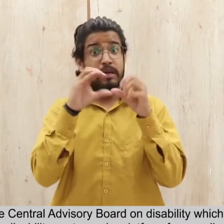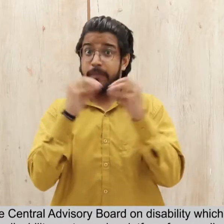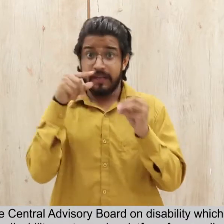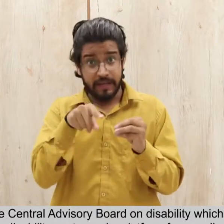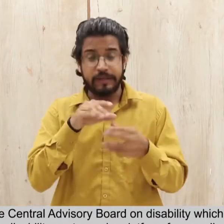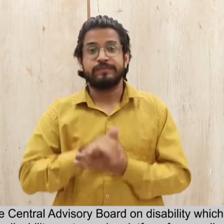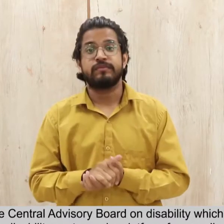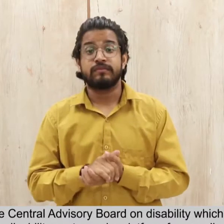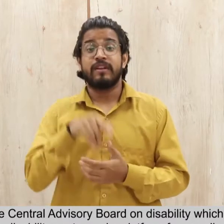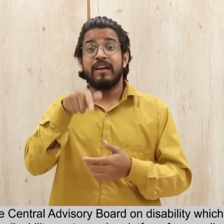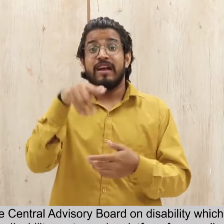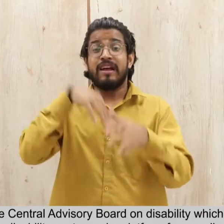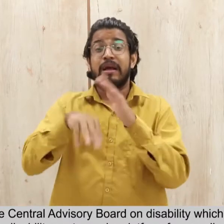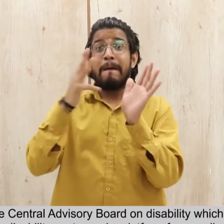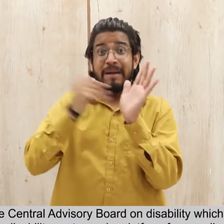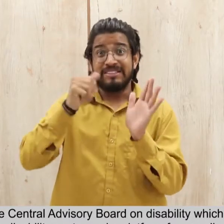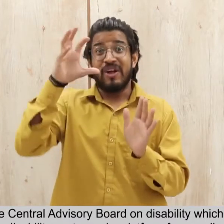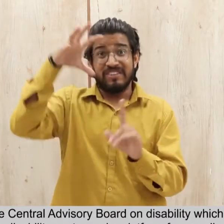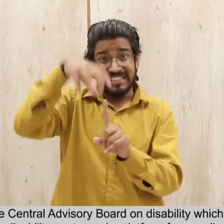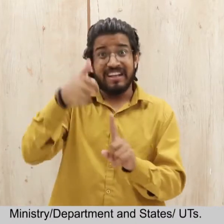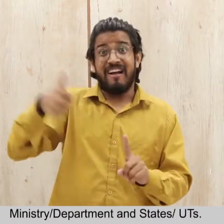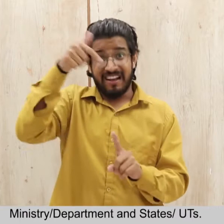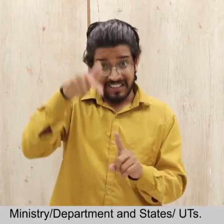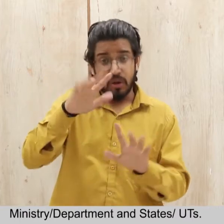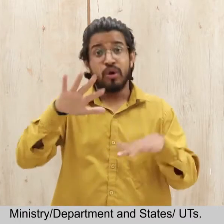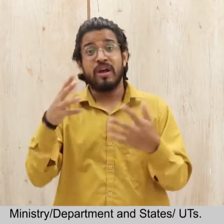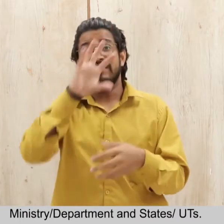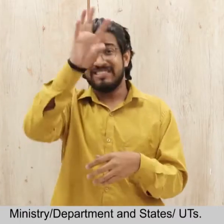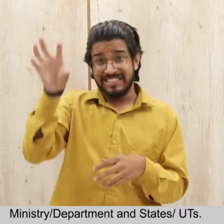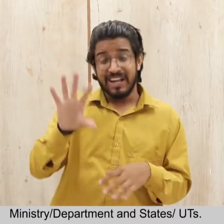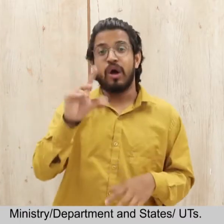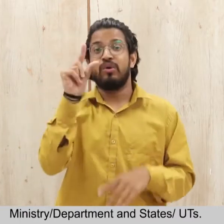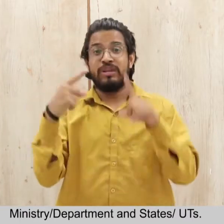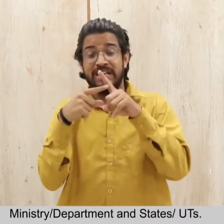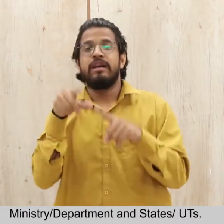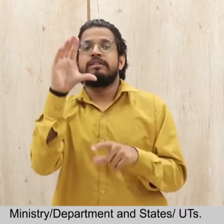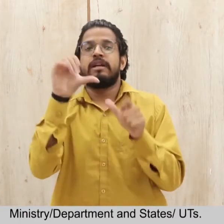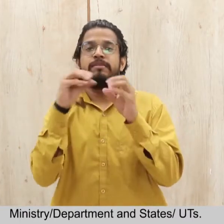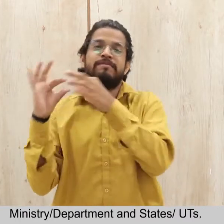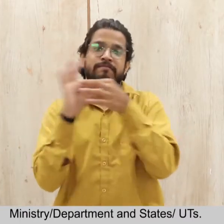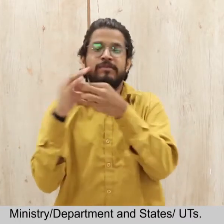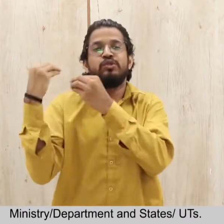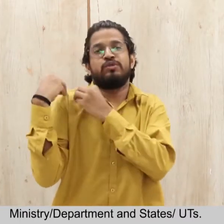and a platform for coordination among central ministry, department and states, union